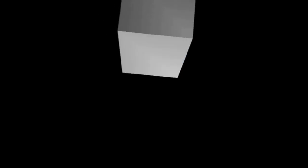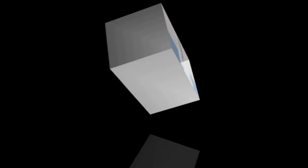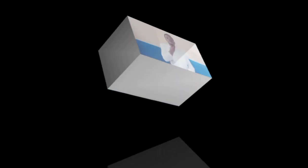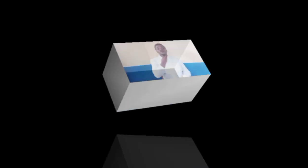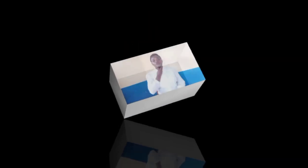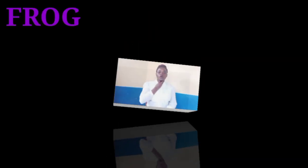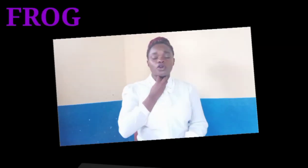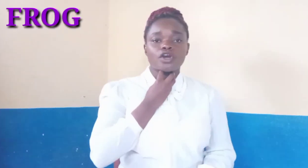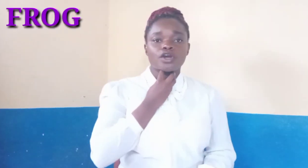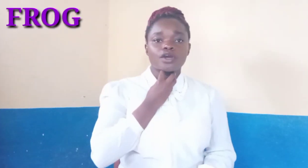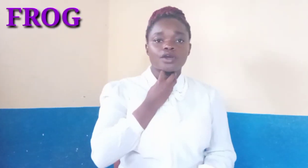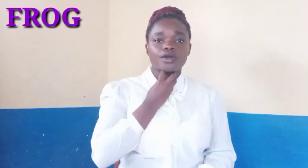Frog,